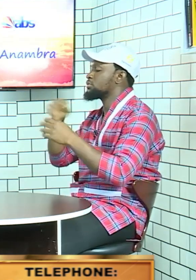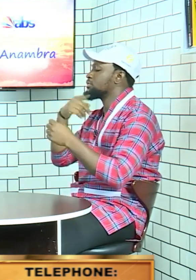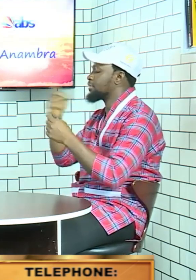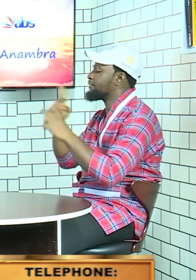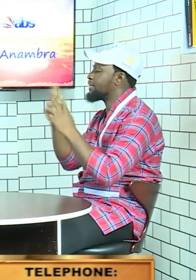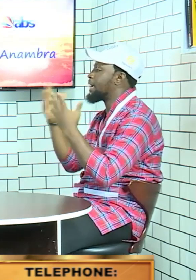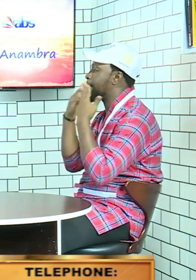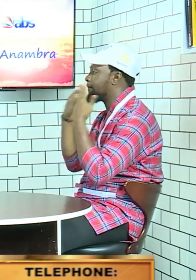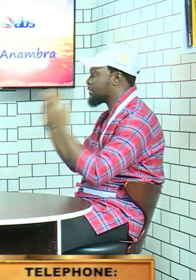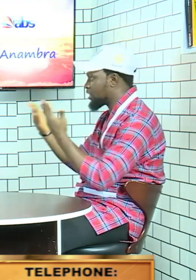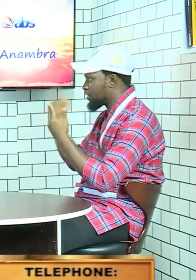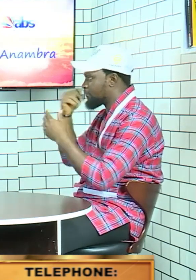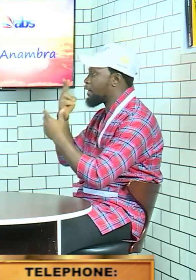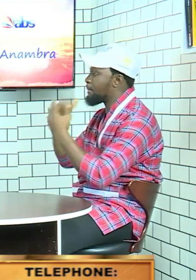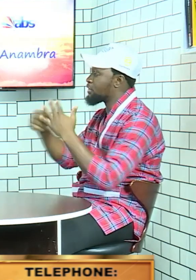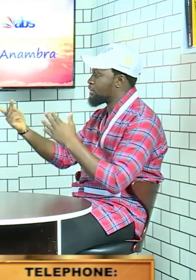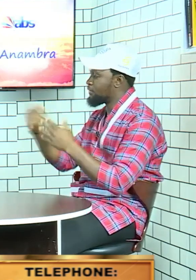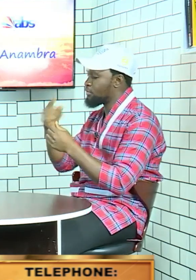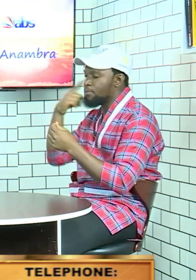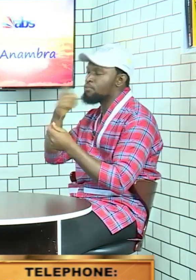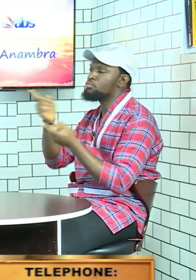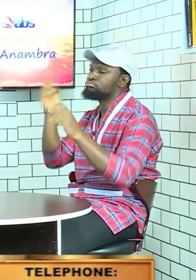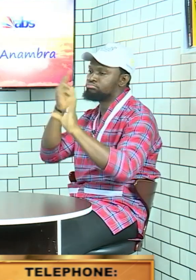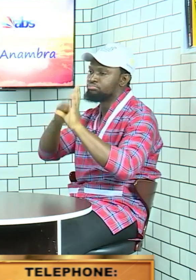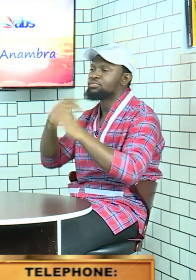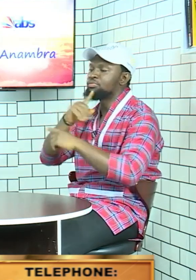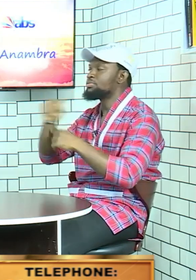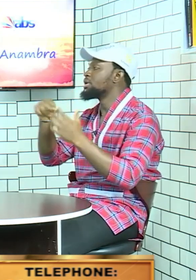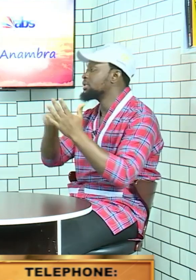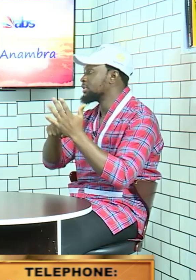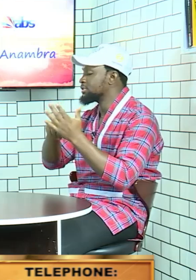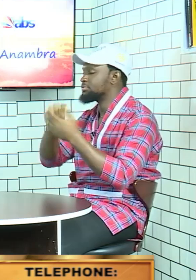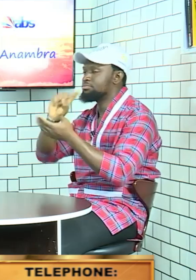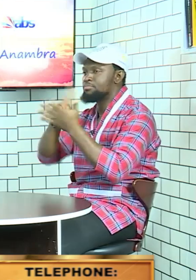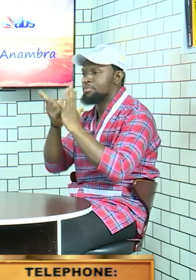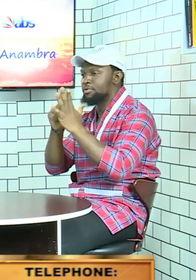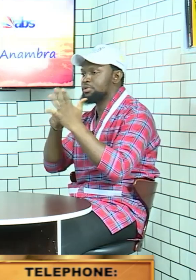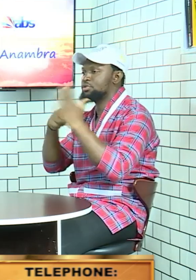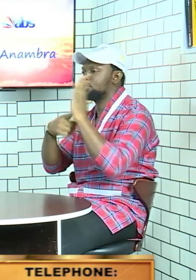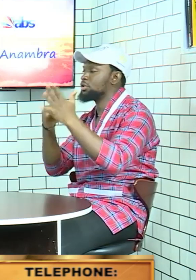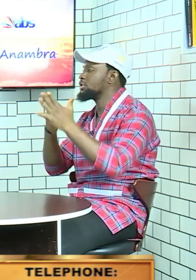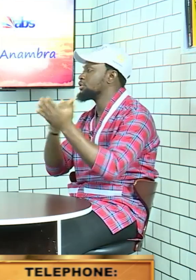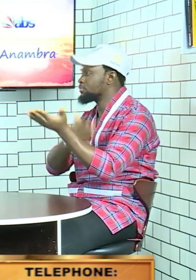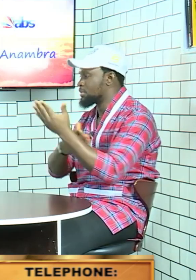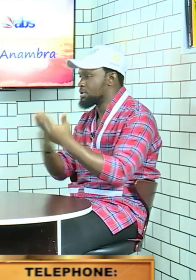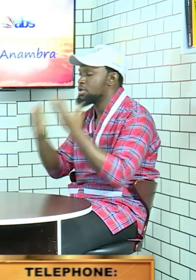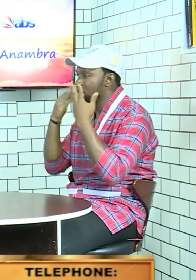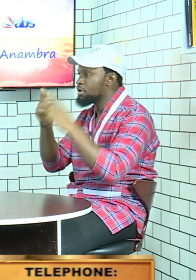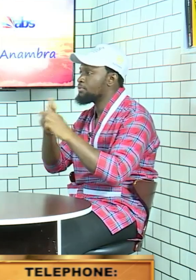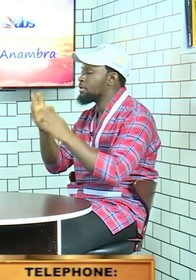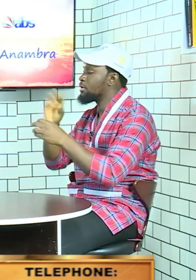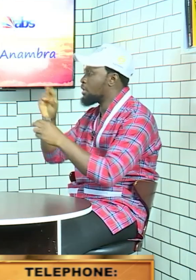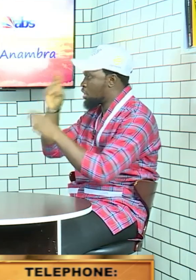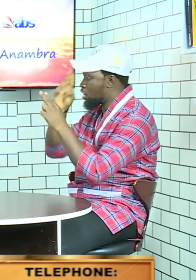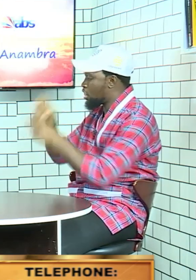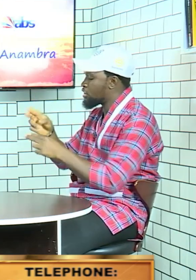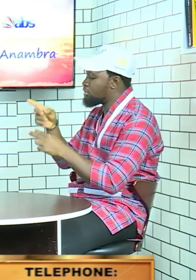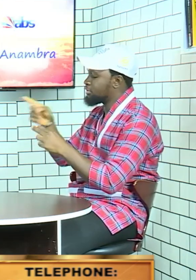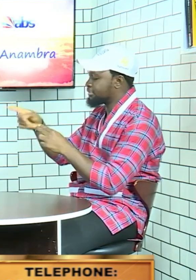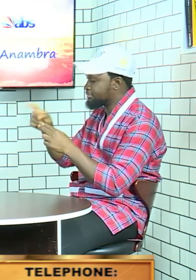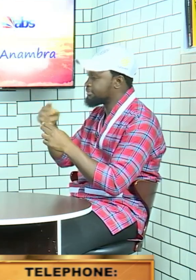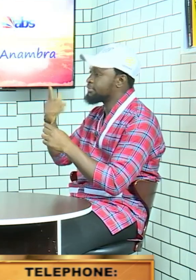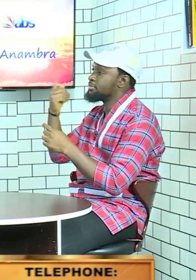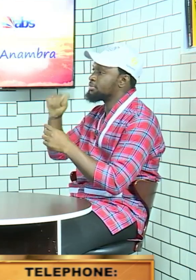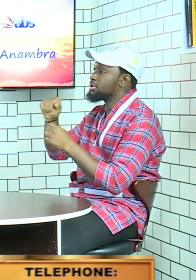very big thank you to both of you for joining us on this segment of the show this morning. Thank you so much, Honorable Ndobweze